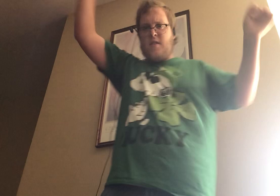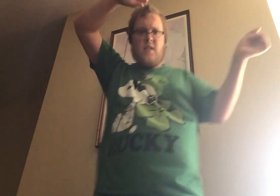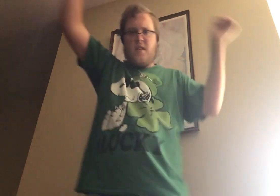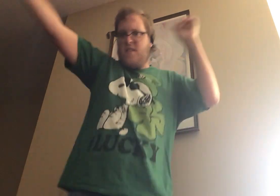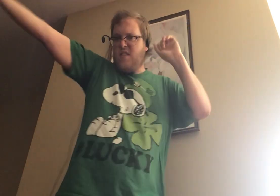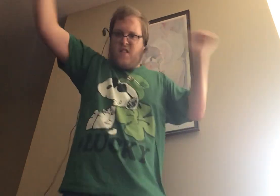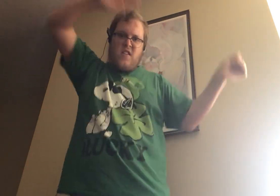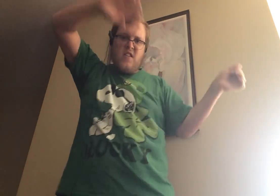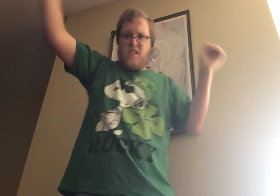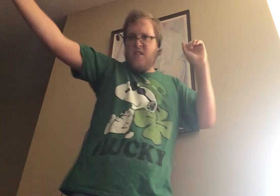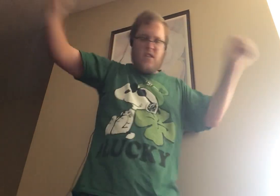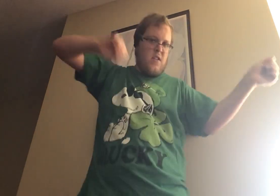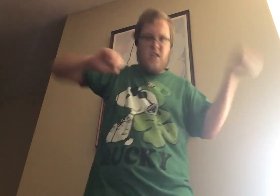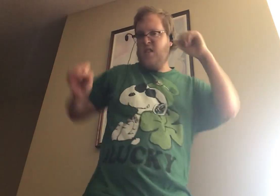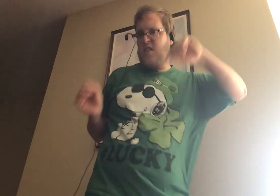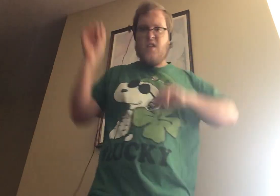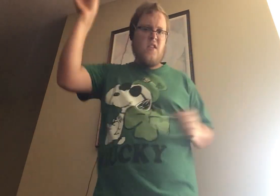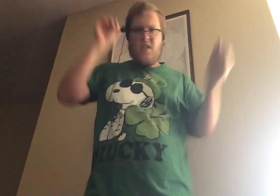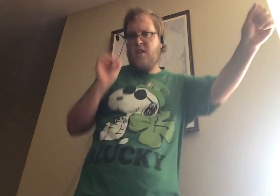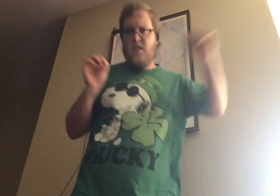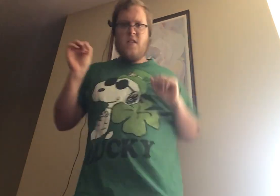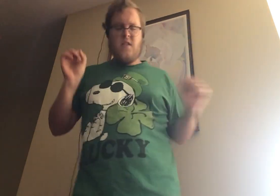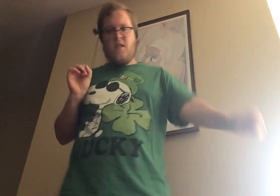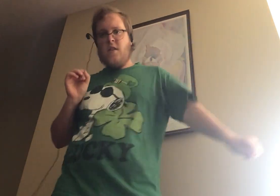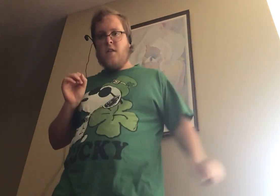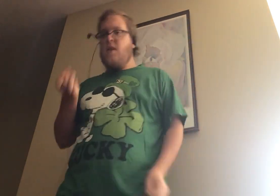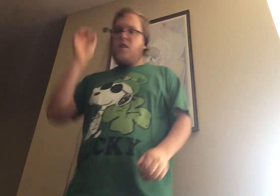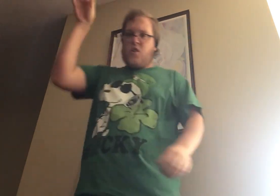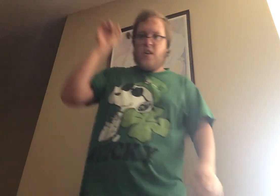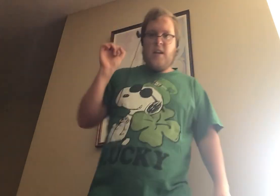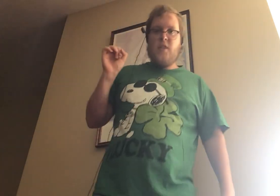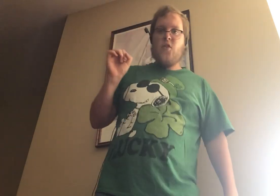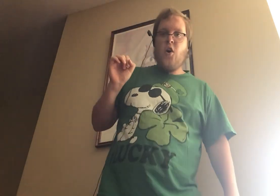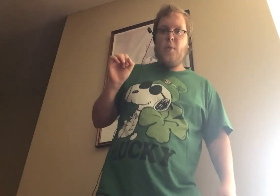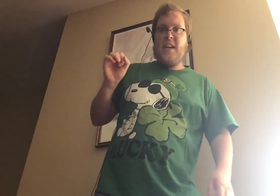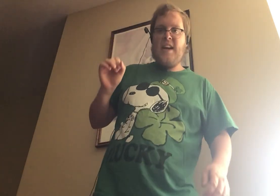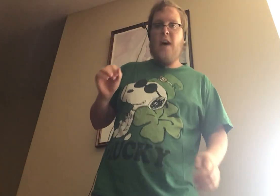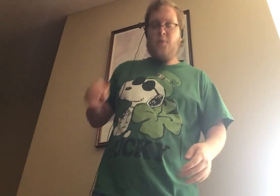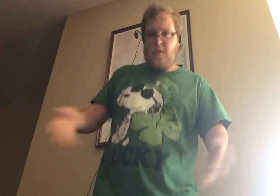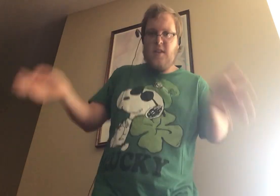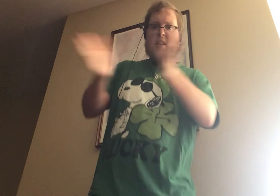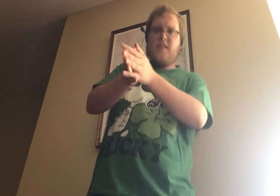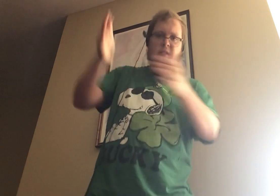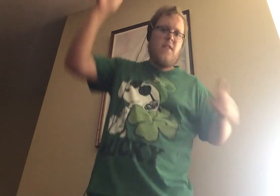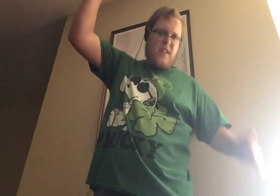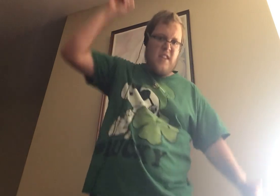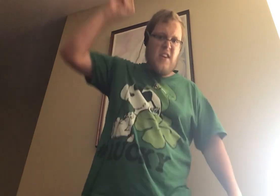is going down Shit